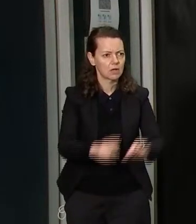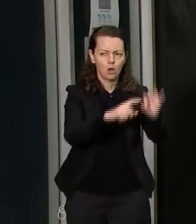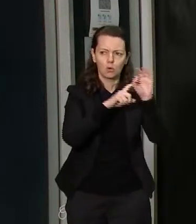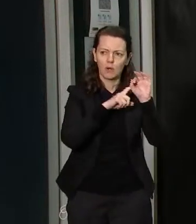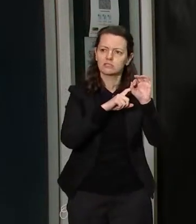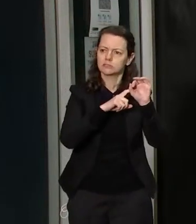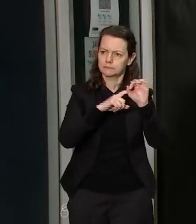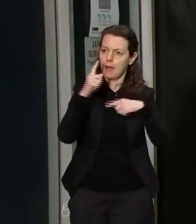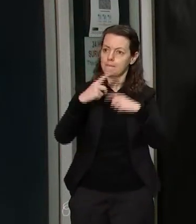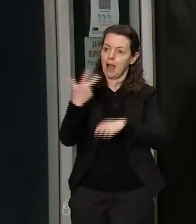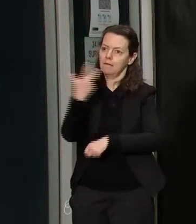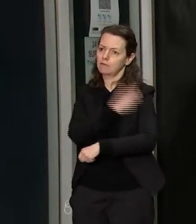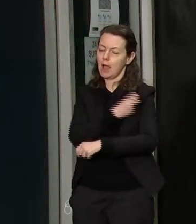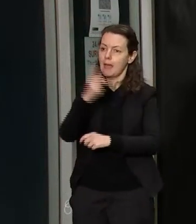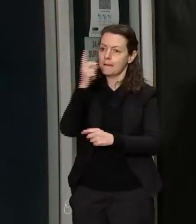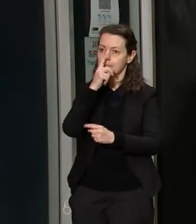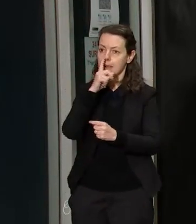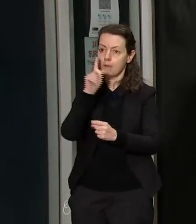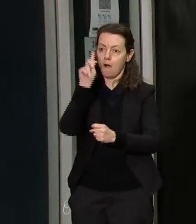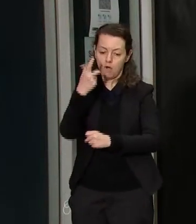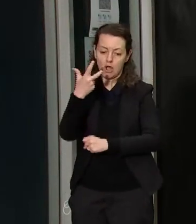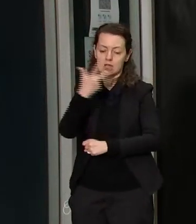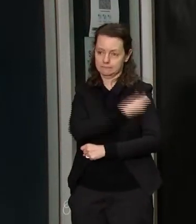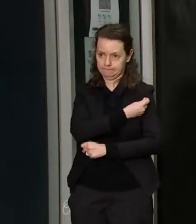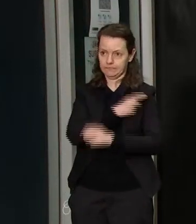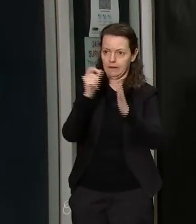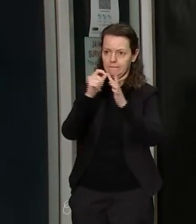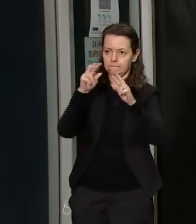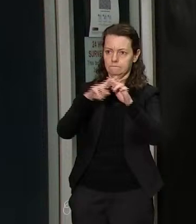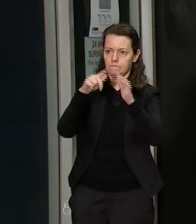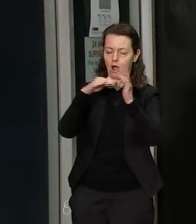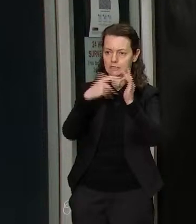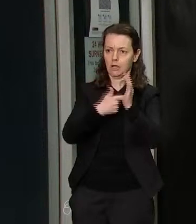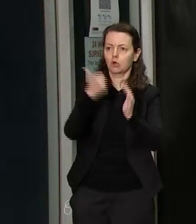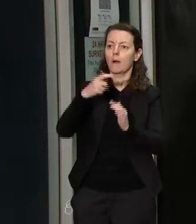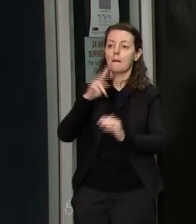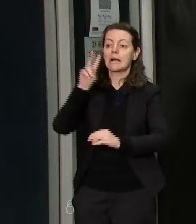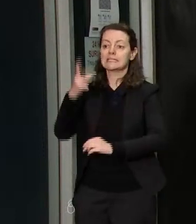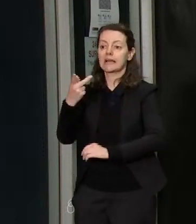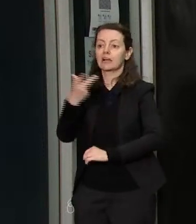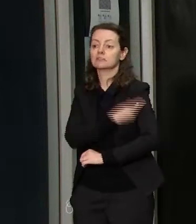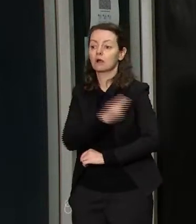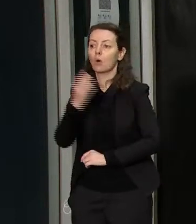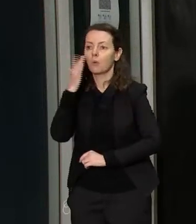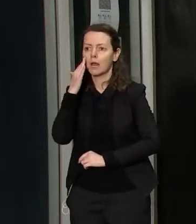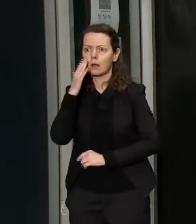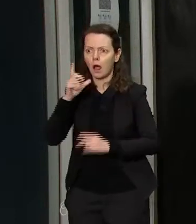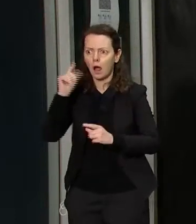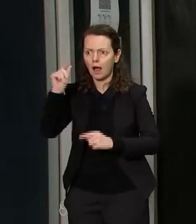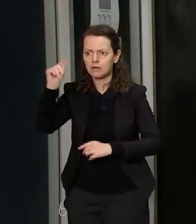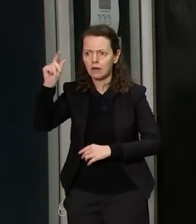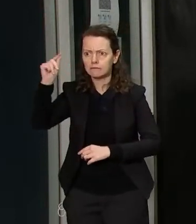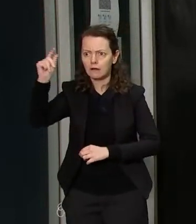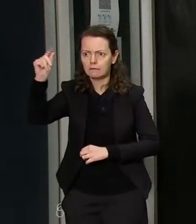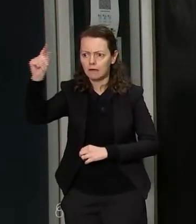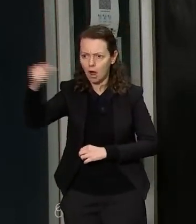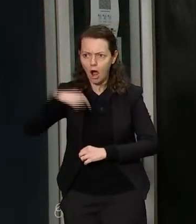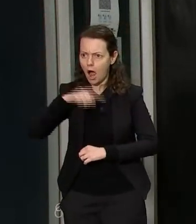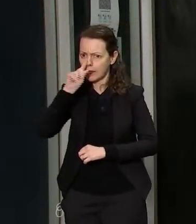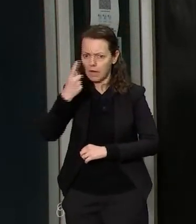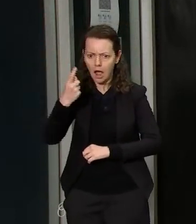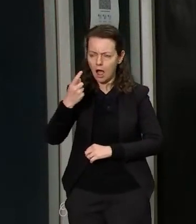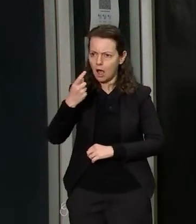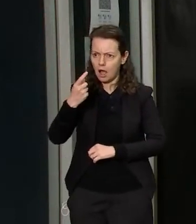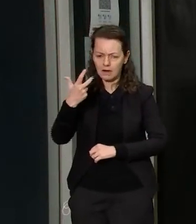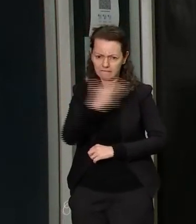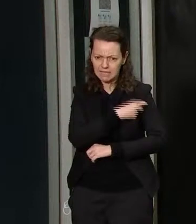dose of Pfizer, and either they're finding it impossible to book a slot to get their second dose, or they're having to call around 7-8 GP clinics